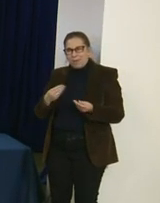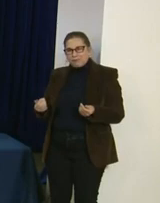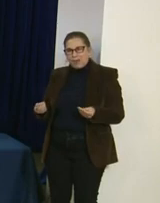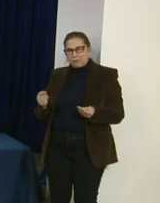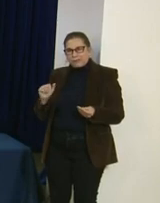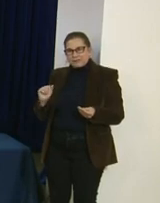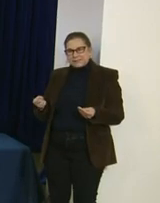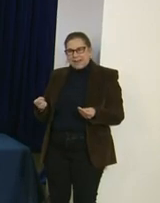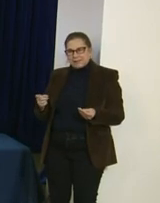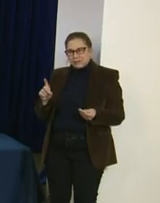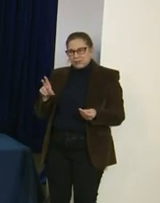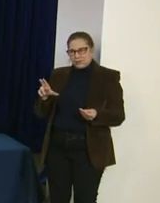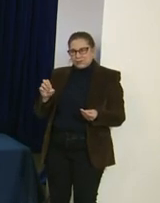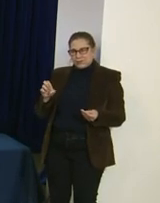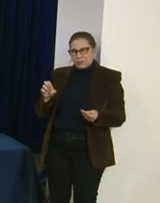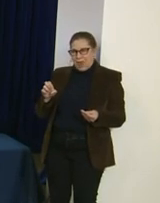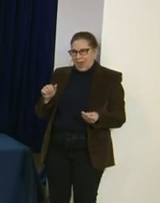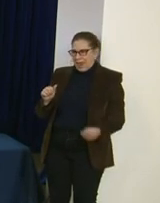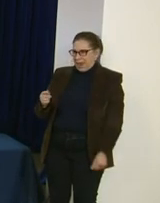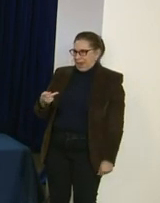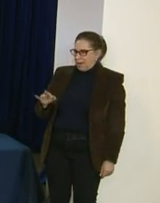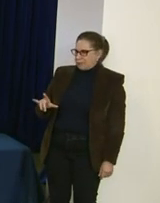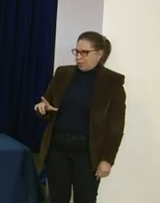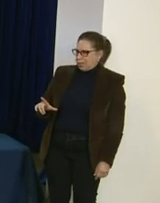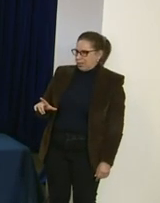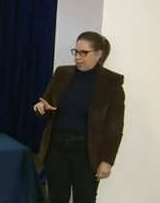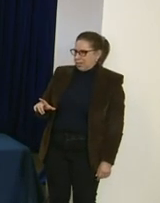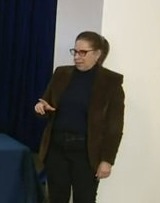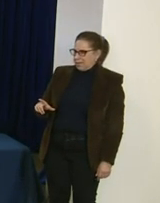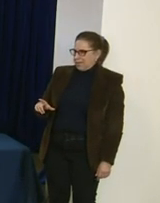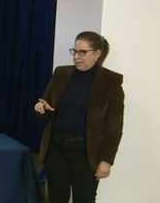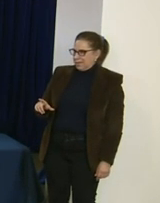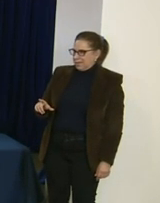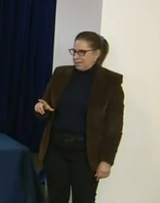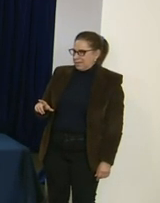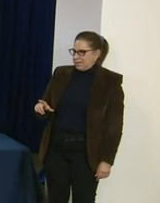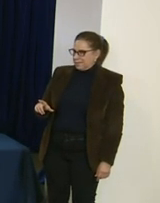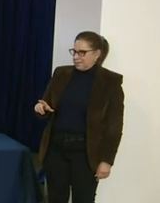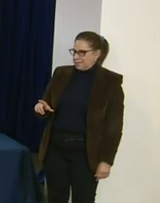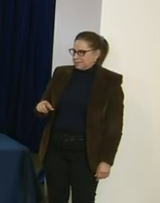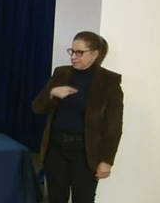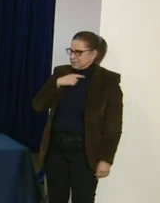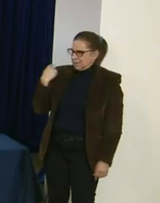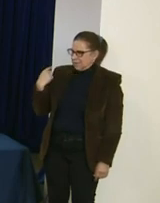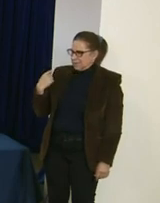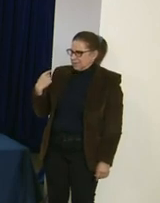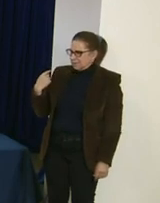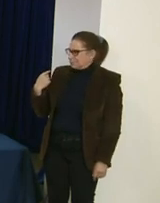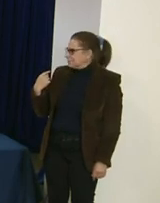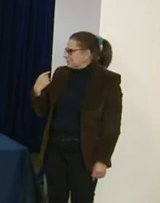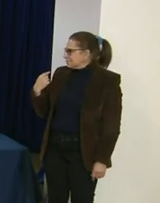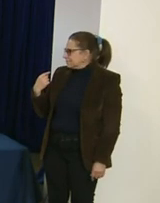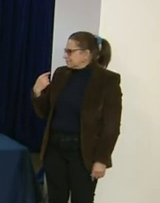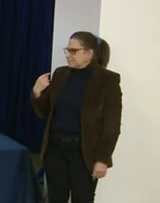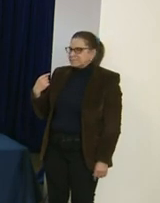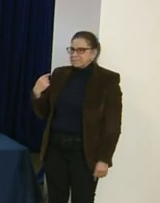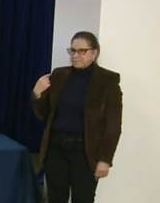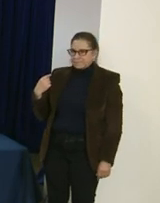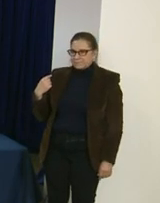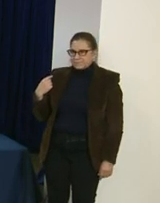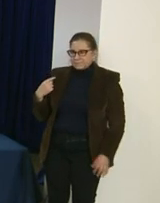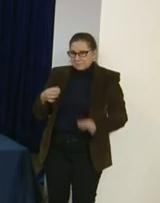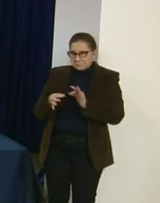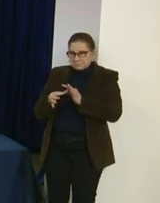meet the deadline because of this. Will they extend it for us?